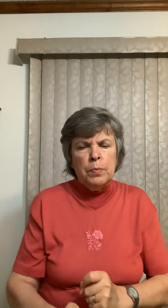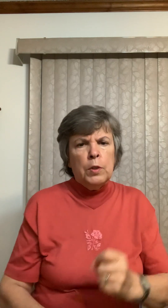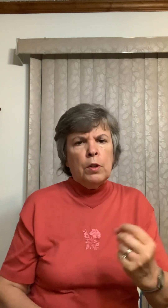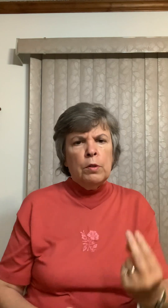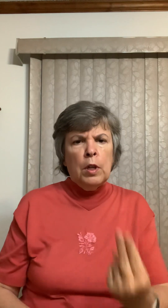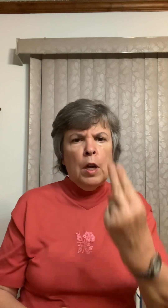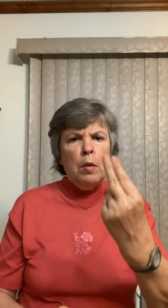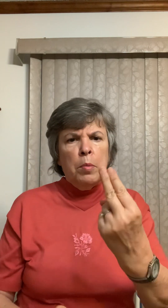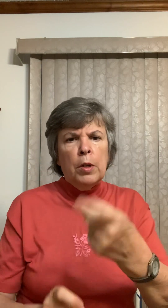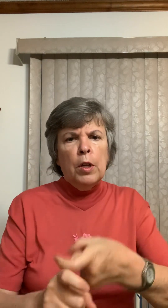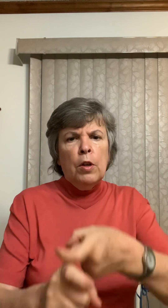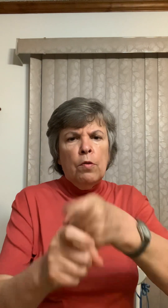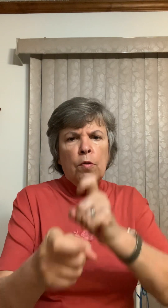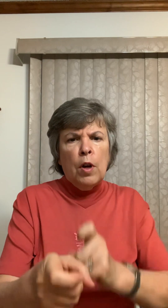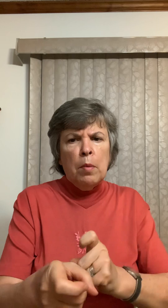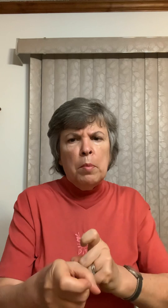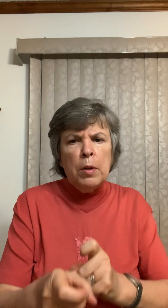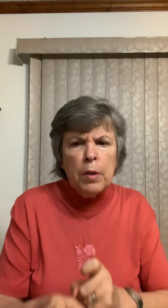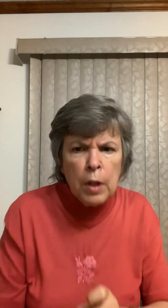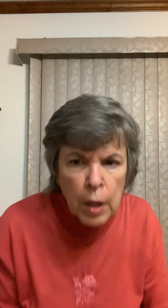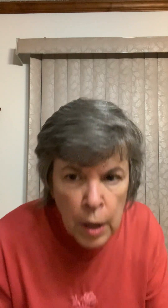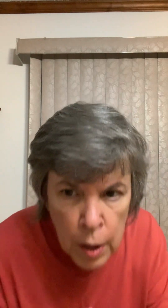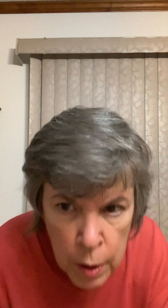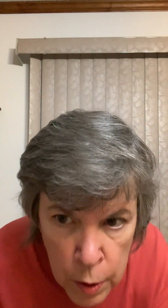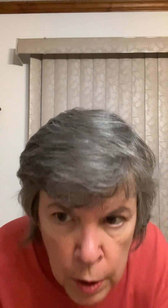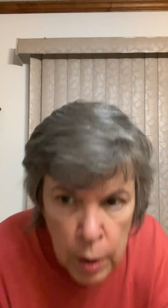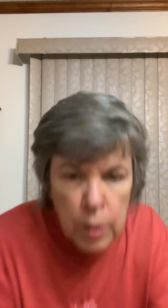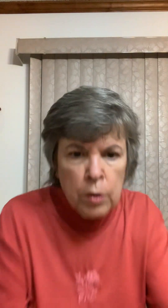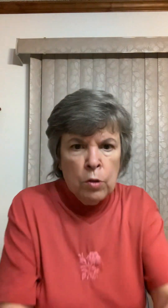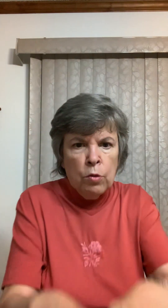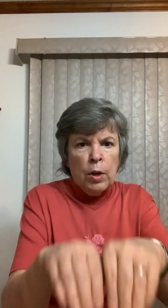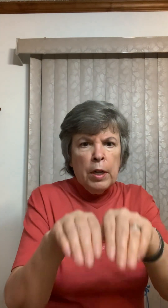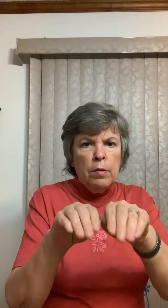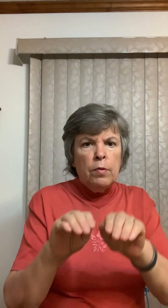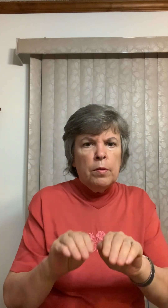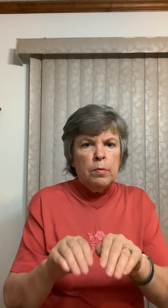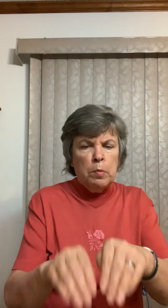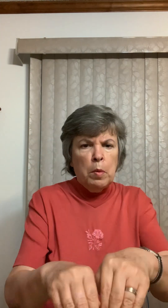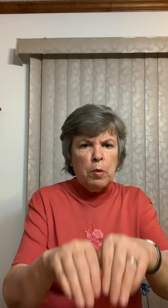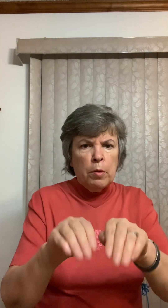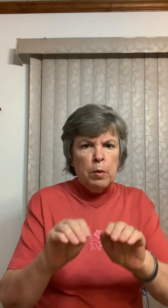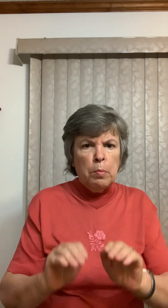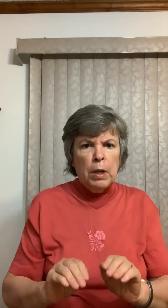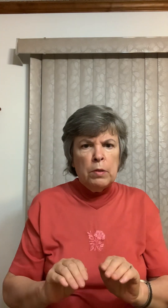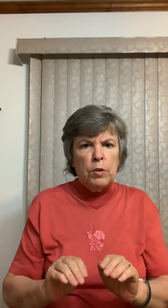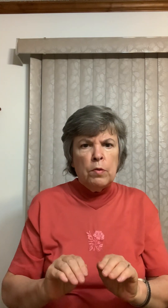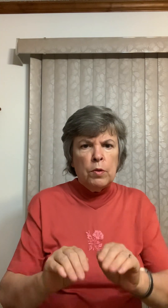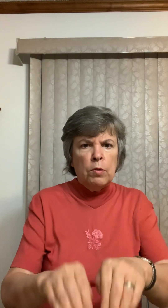So it's up from the grave. Remember the amount of dirt for